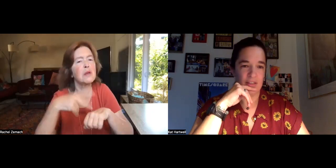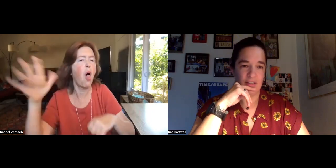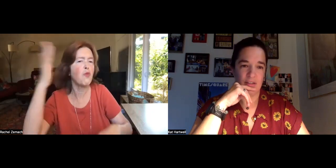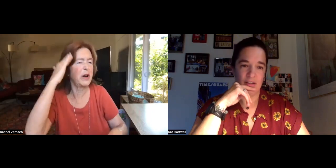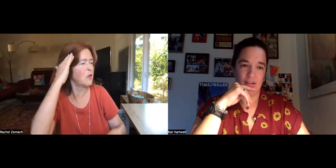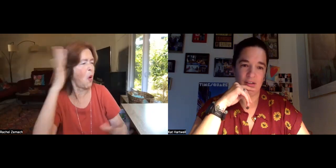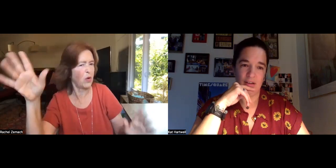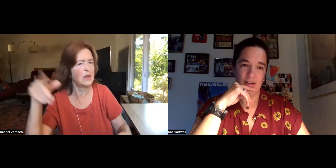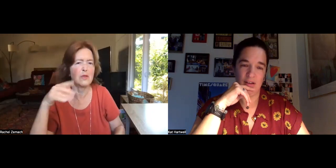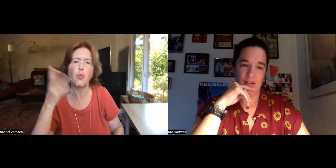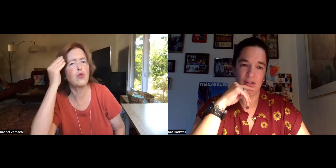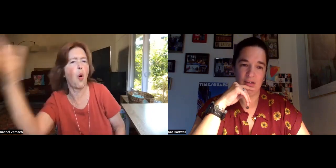principal already knew report.